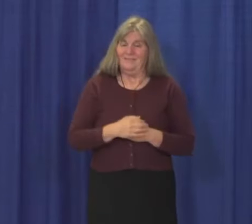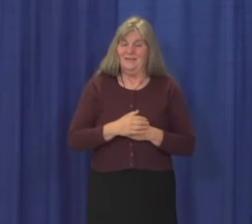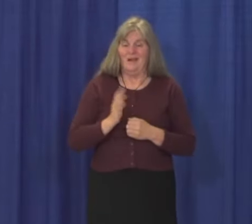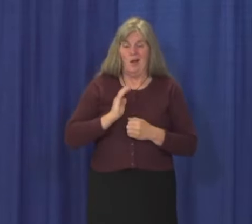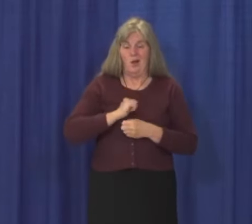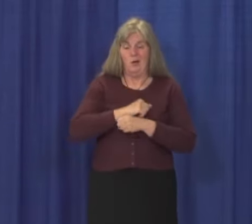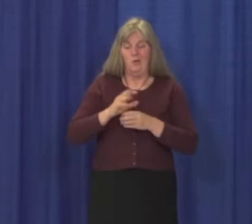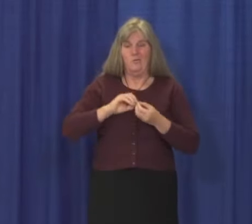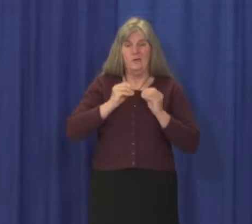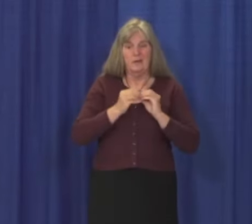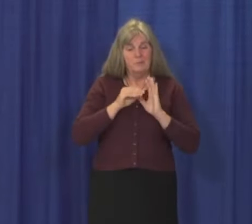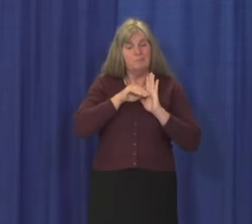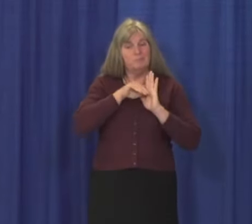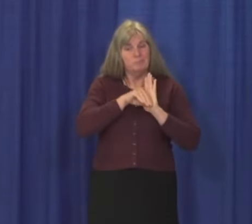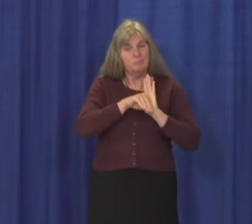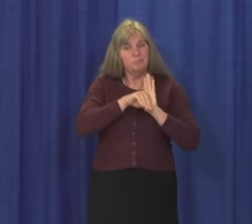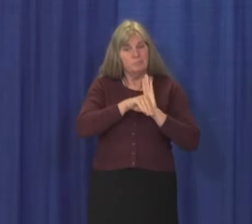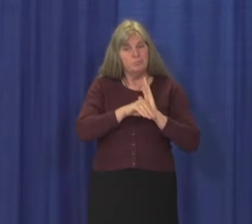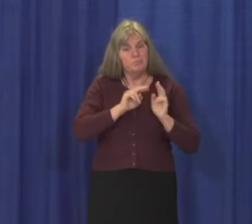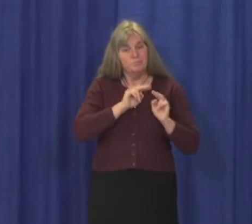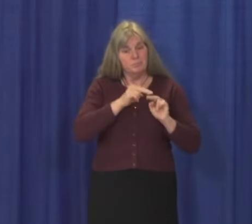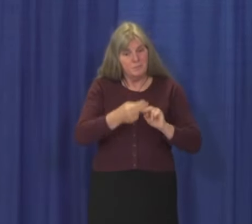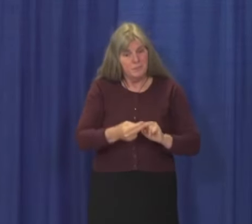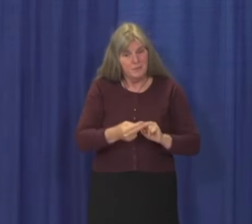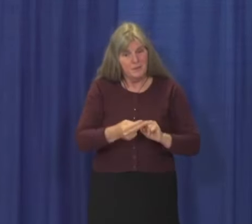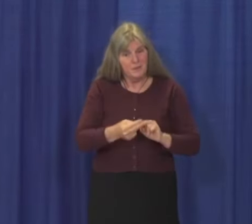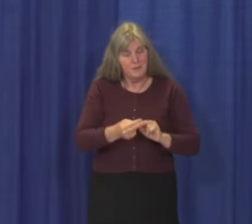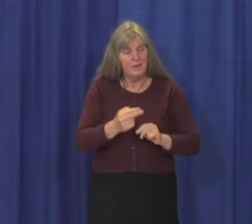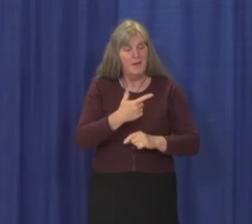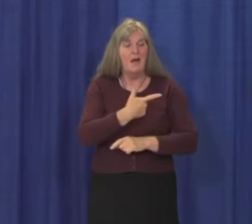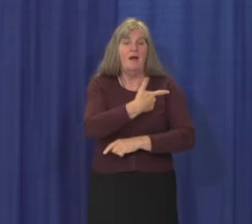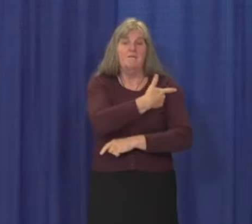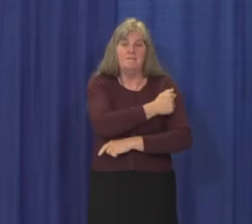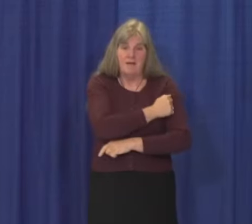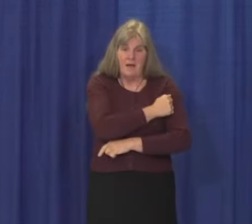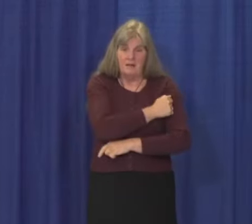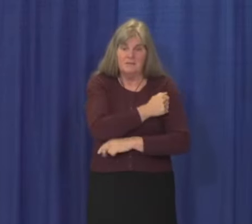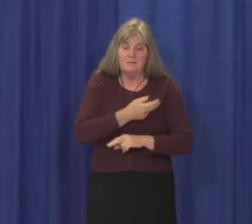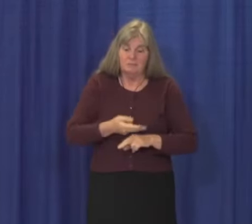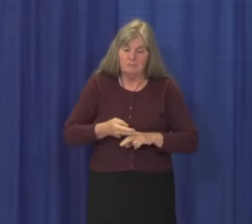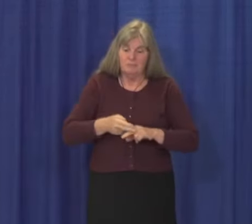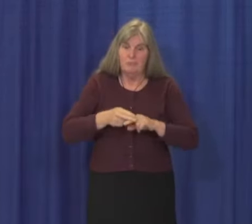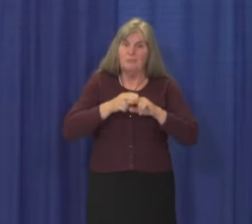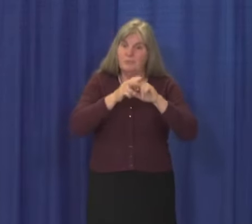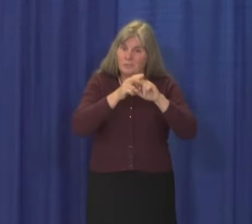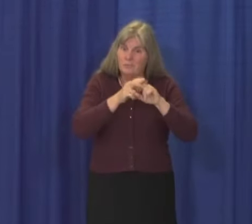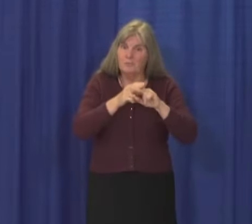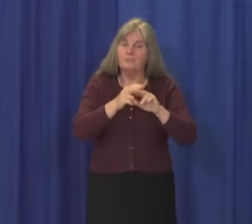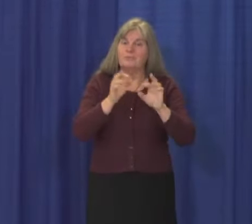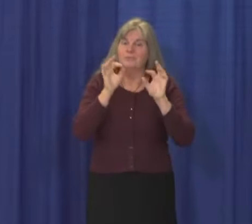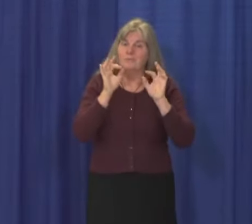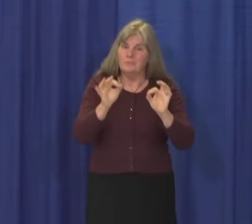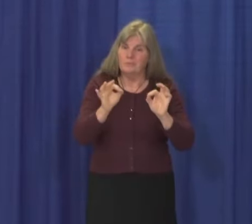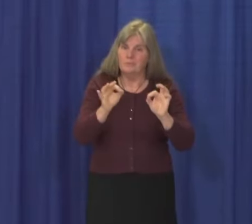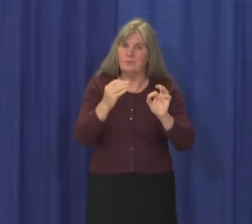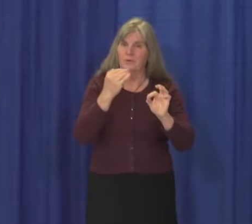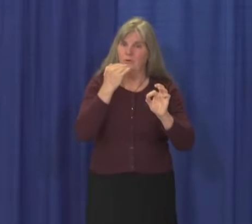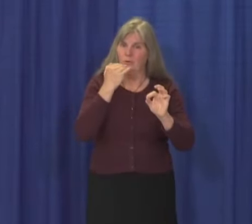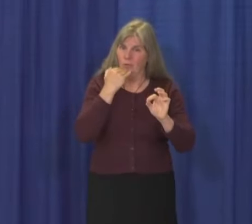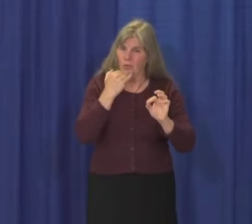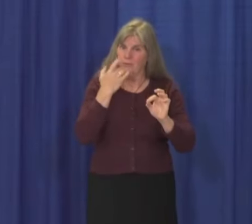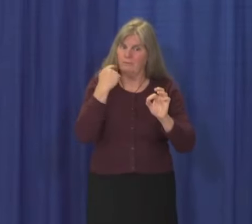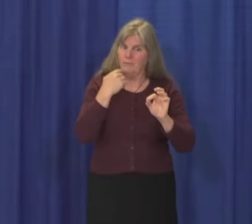count has been decreasing. Our vaccination uptake rates are increasing, and that is exactly what we need to